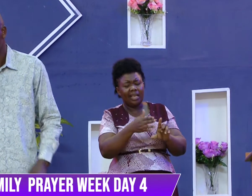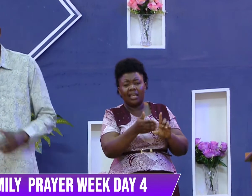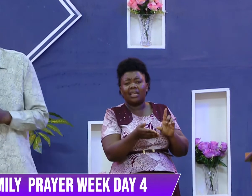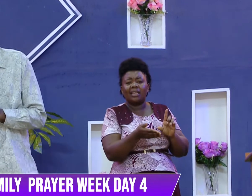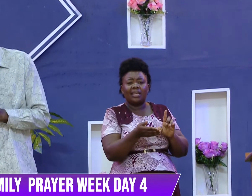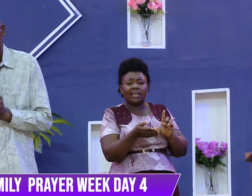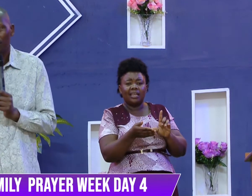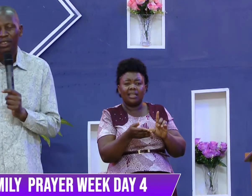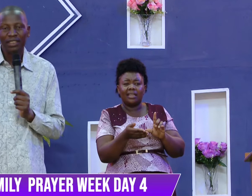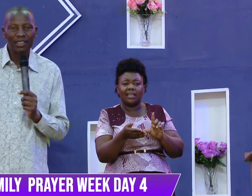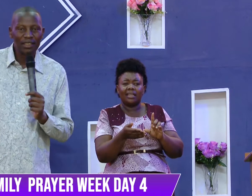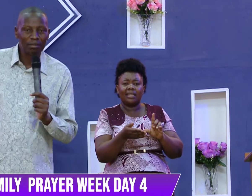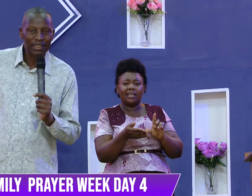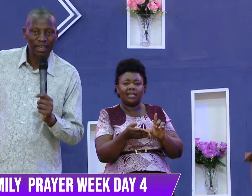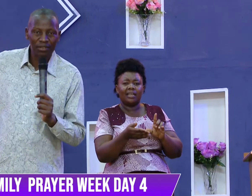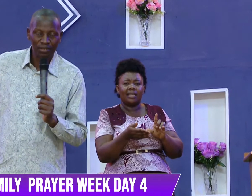that in the chair, there was